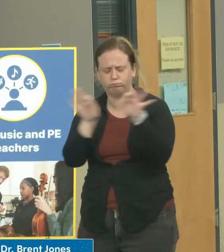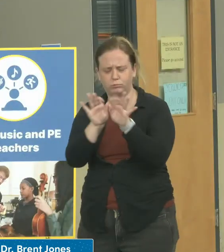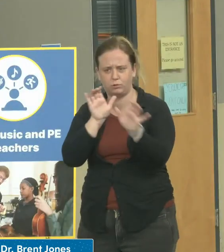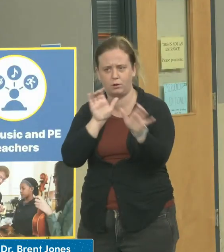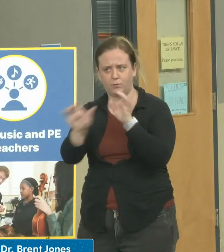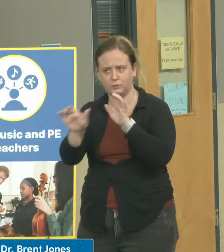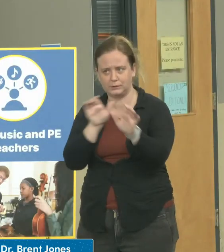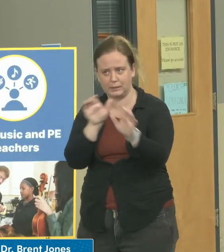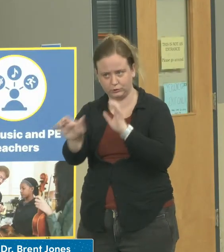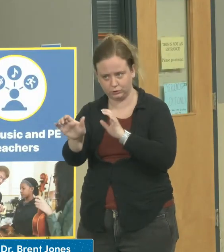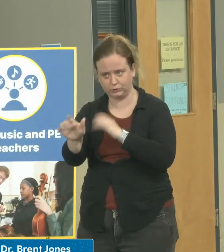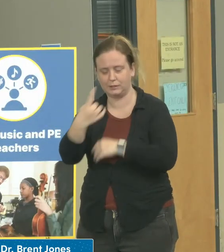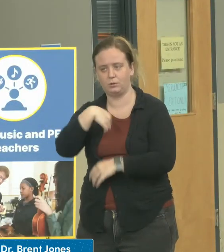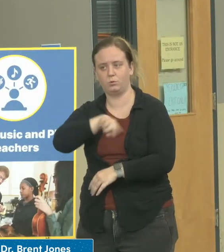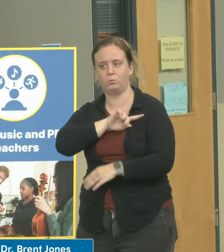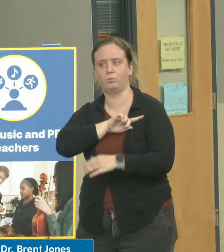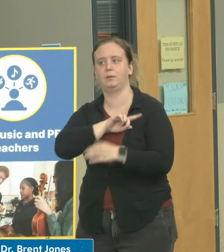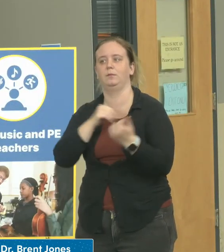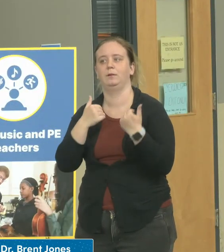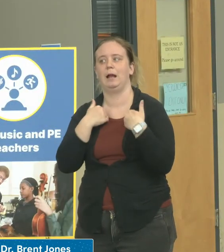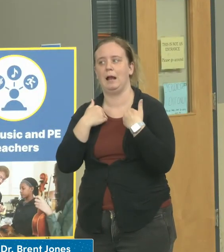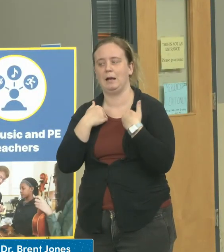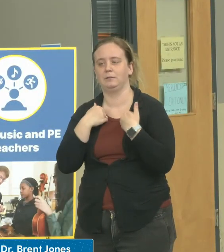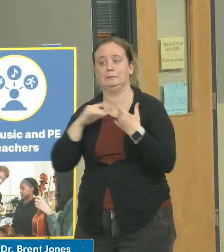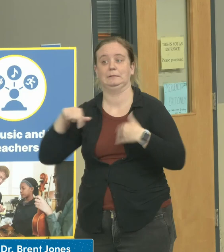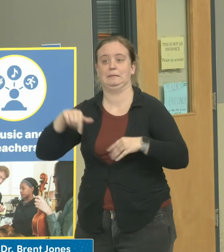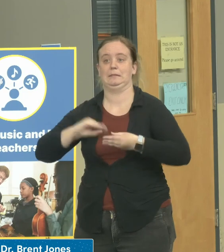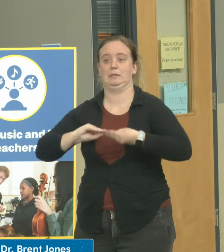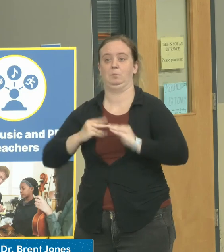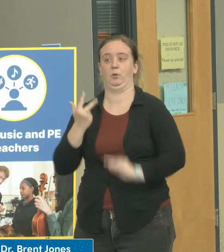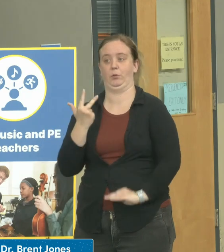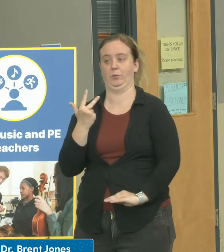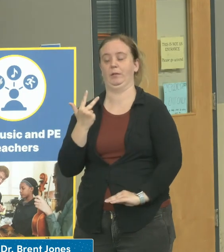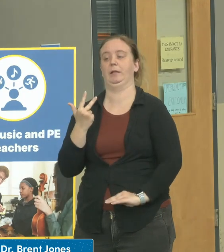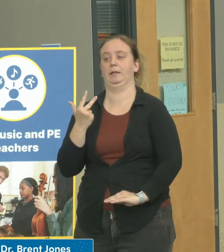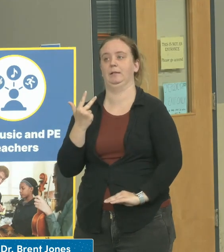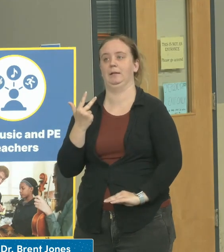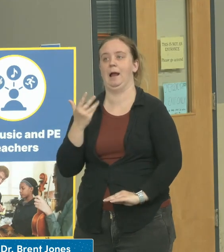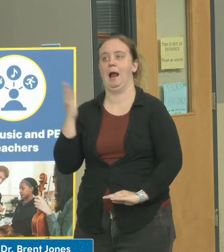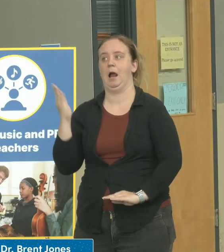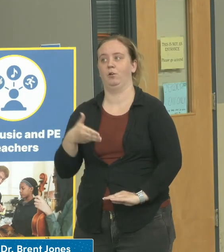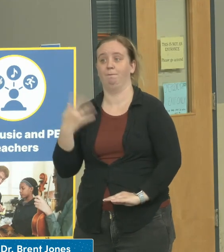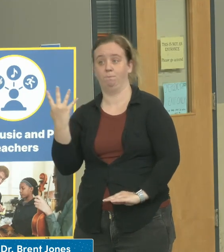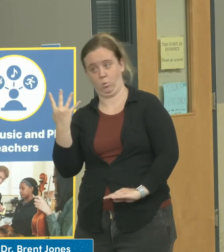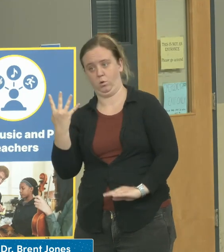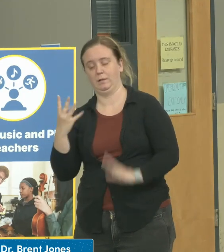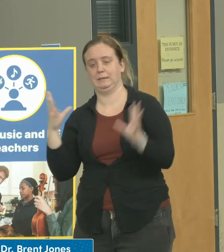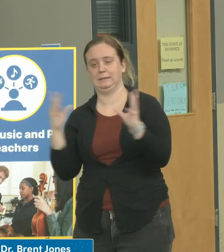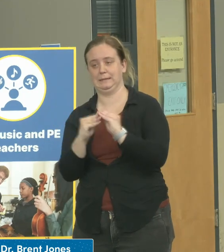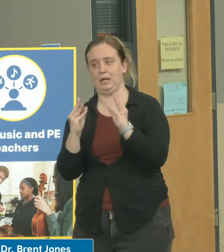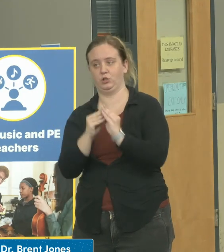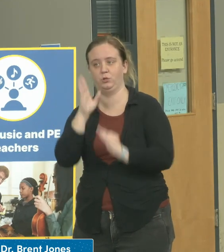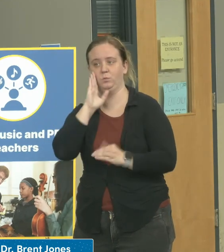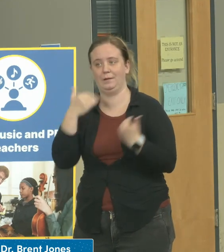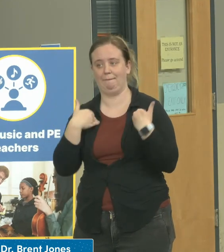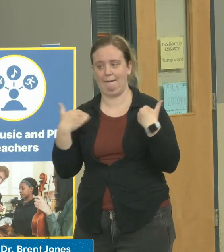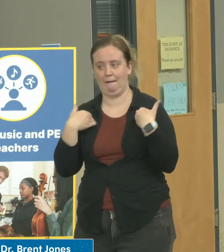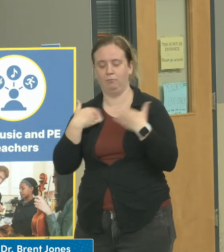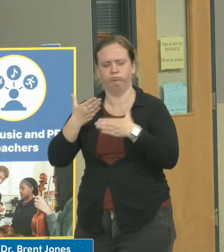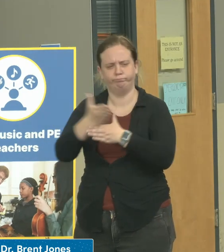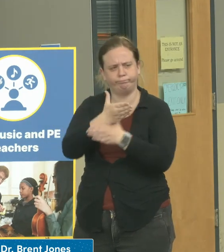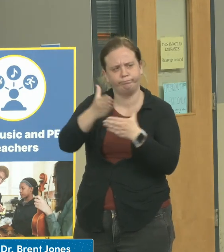and this is the number three of four sessions that we're going to have to really share some information, share some